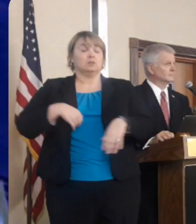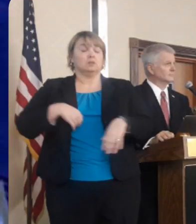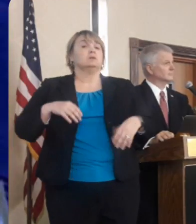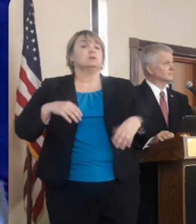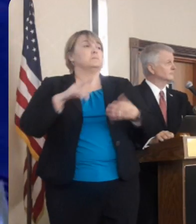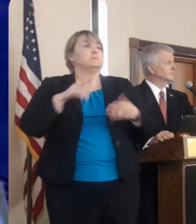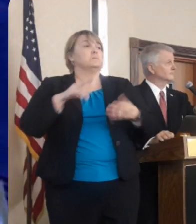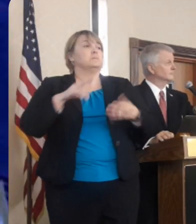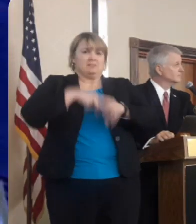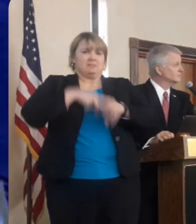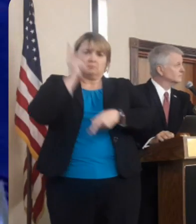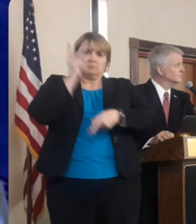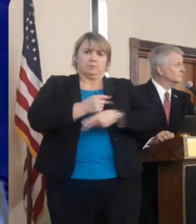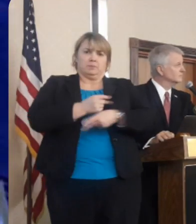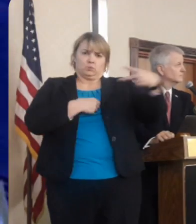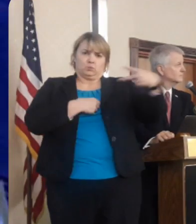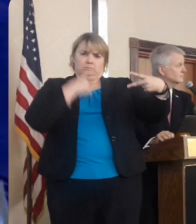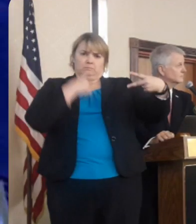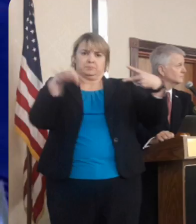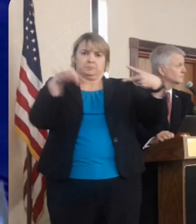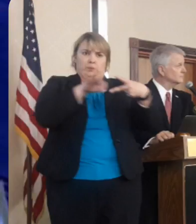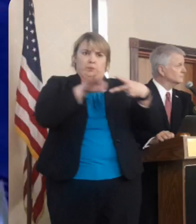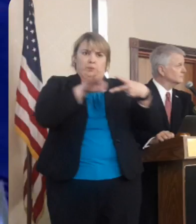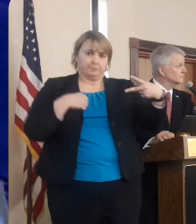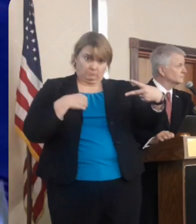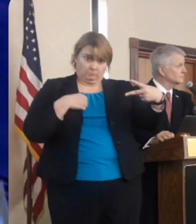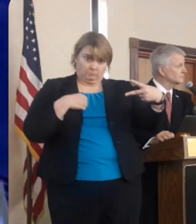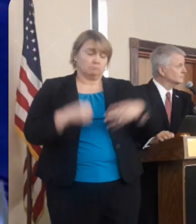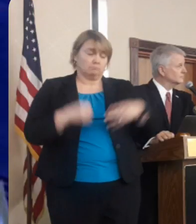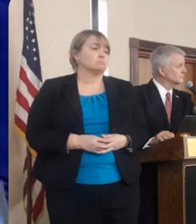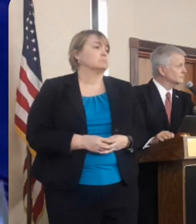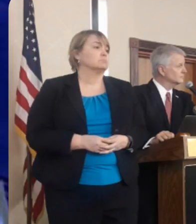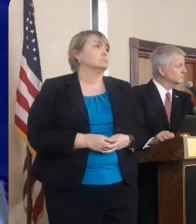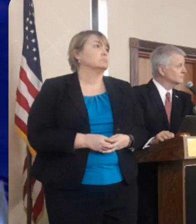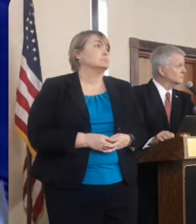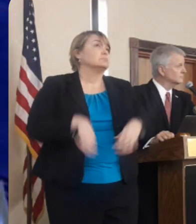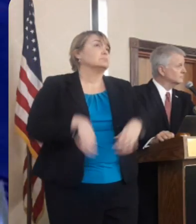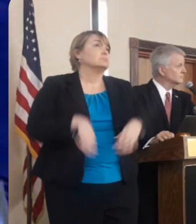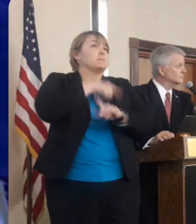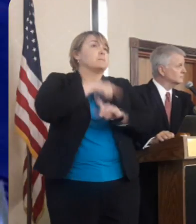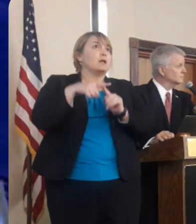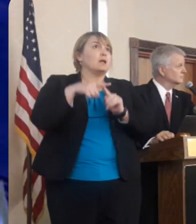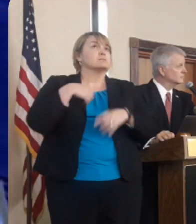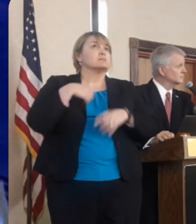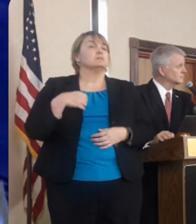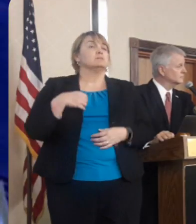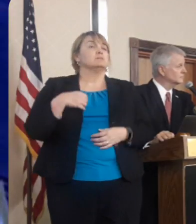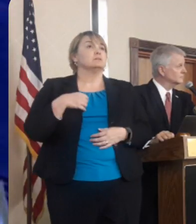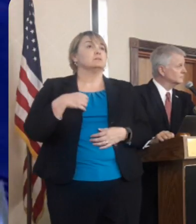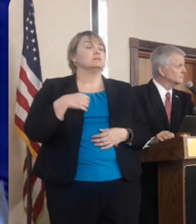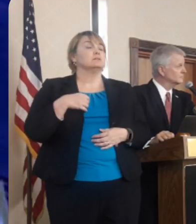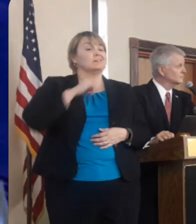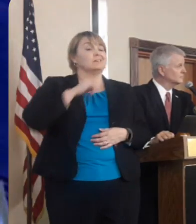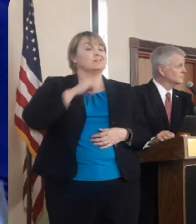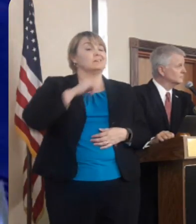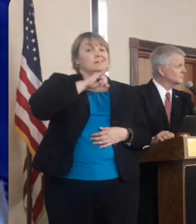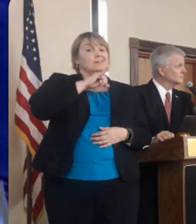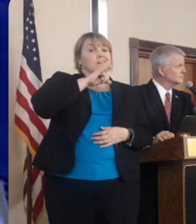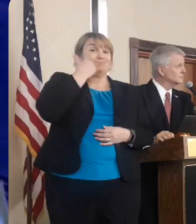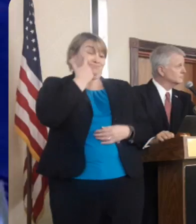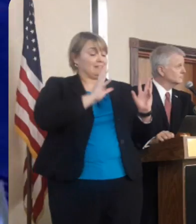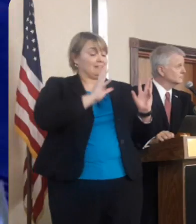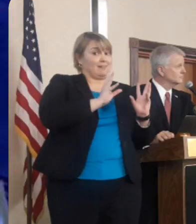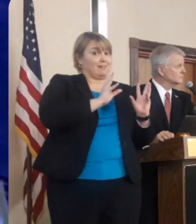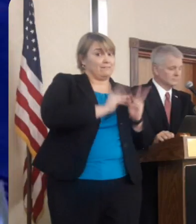standard. Further, I'll state that it was added at this convention by rule, Section I,